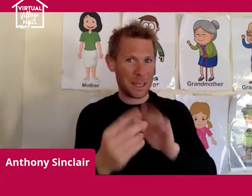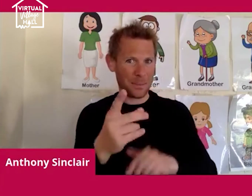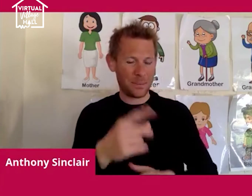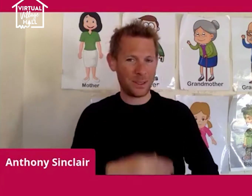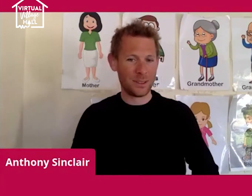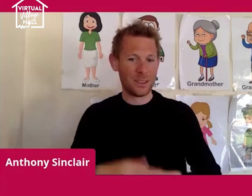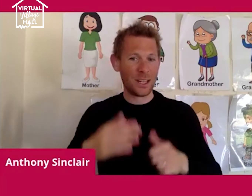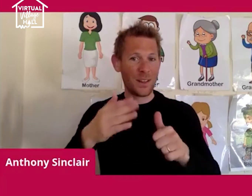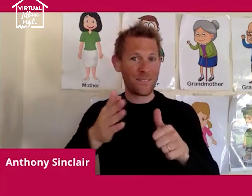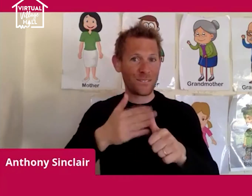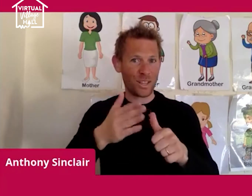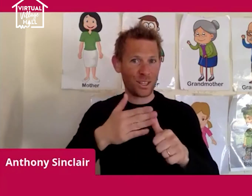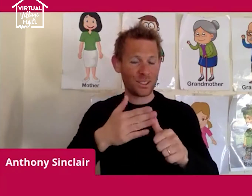I'll show you an example.